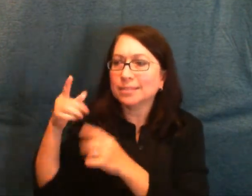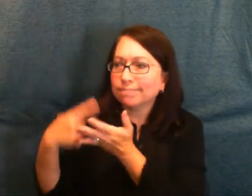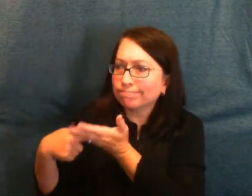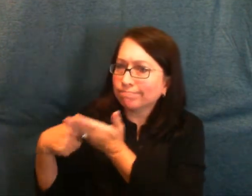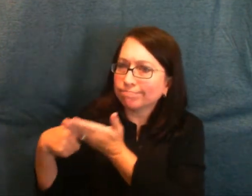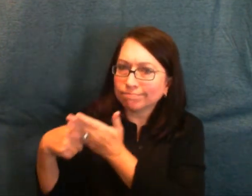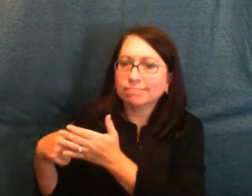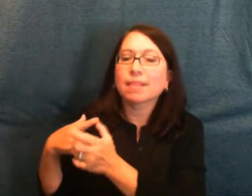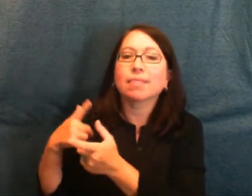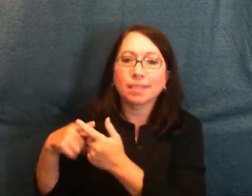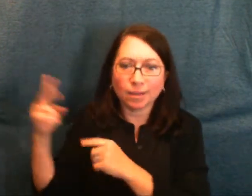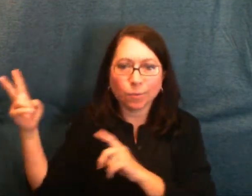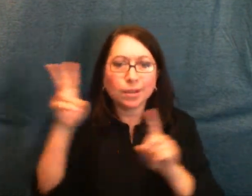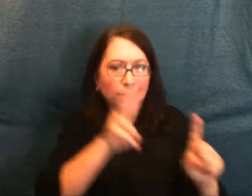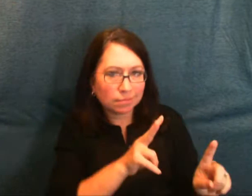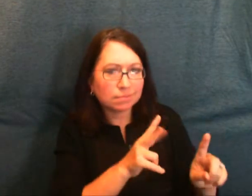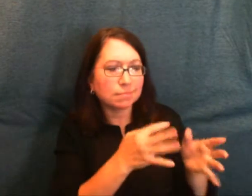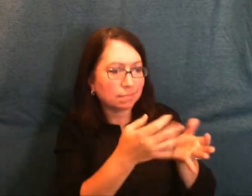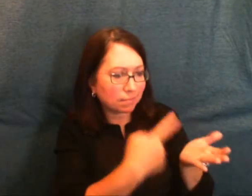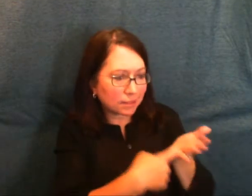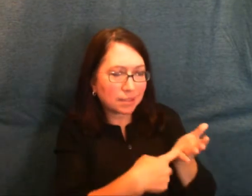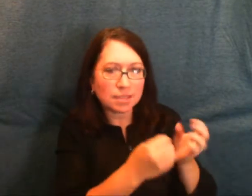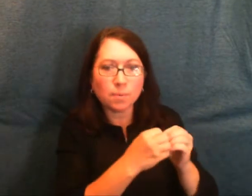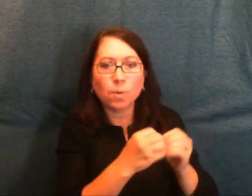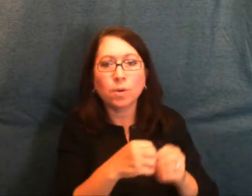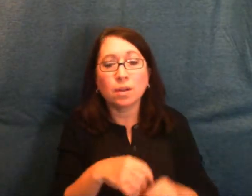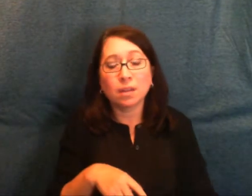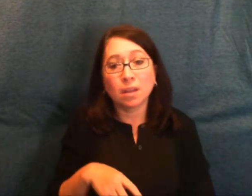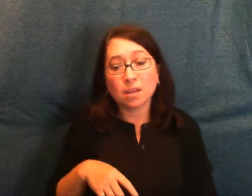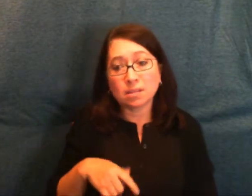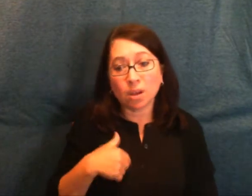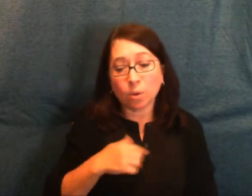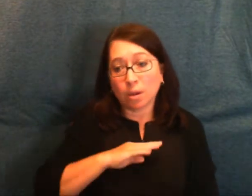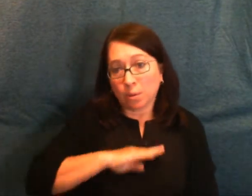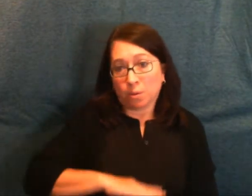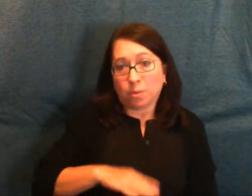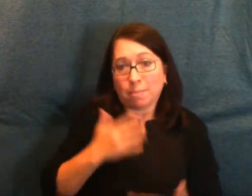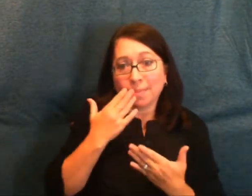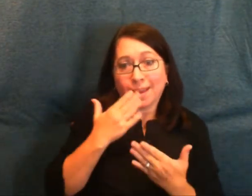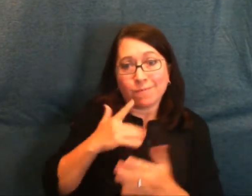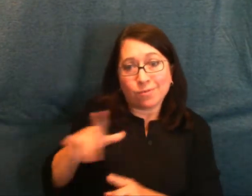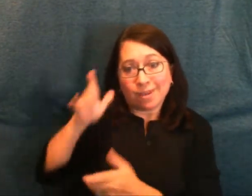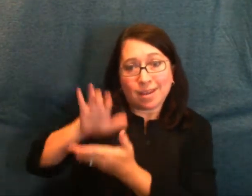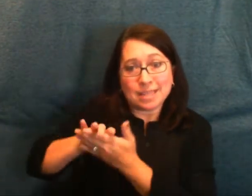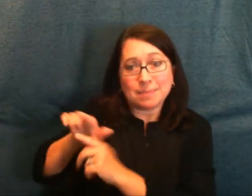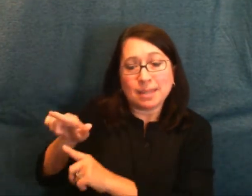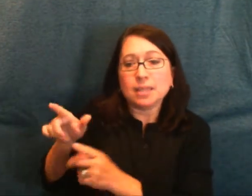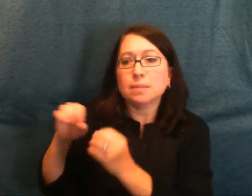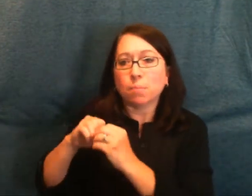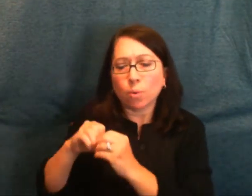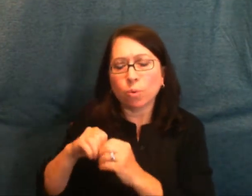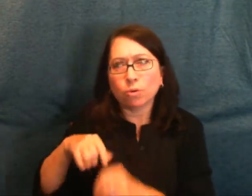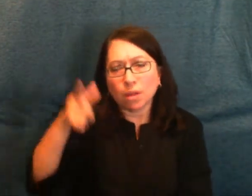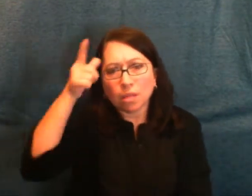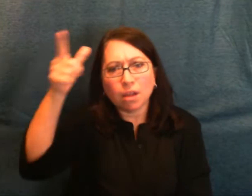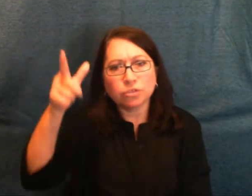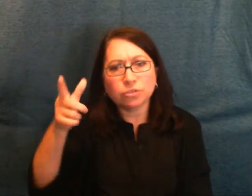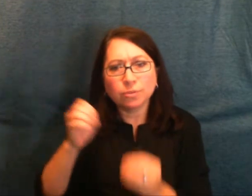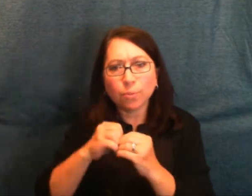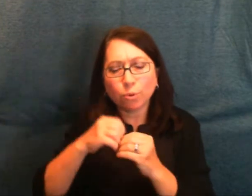into it. And thankfully he's a little bit more logical than I am. I'm a little bit more naive, and he brought in some good points. And so